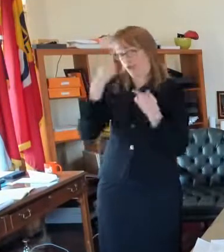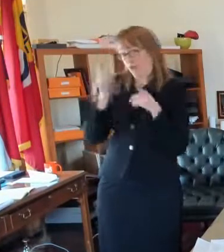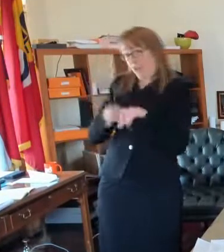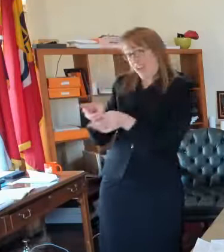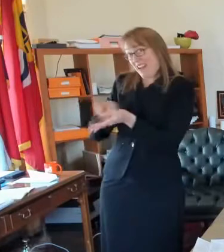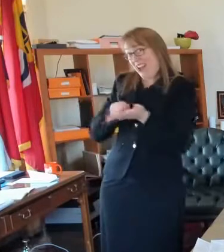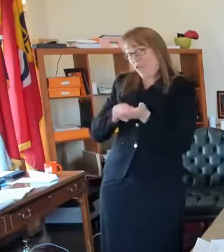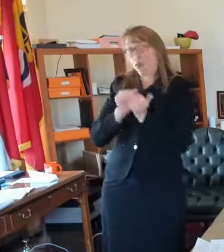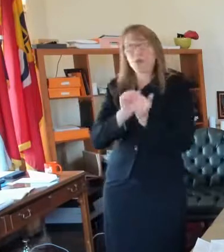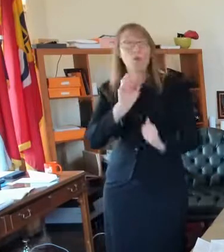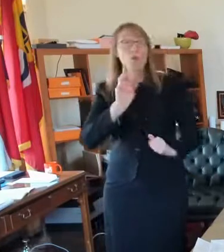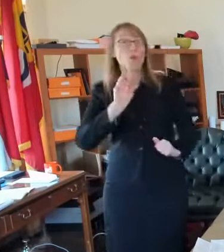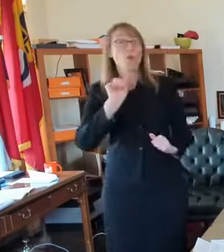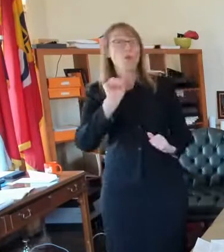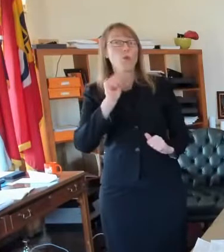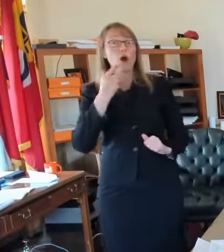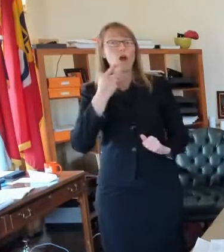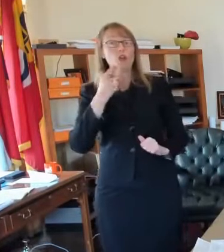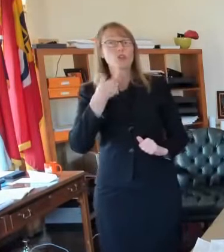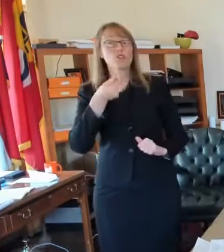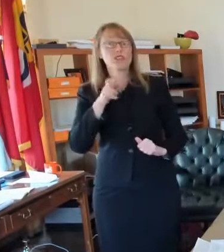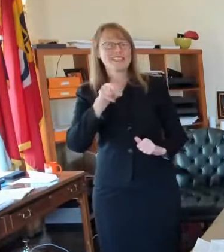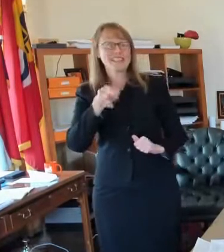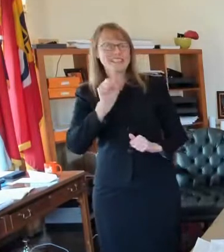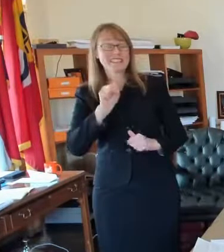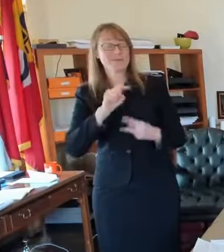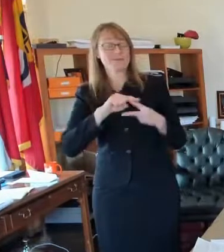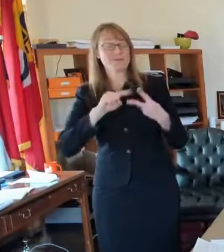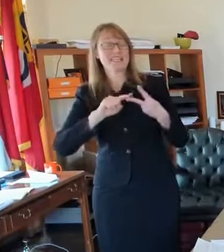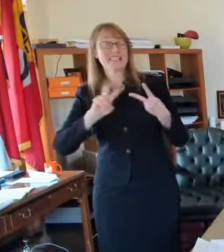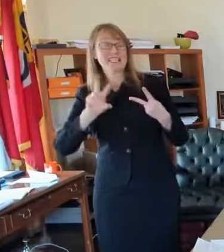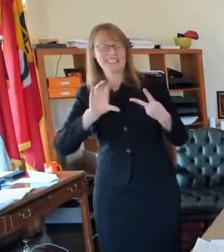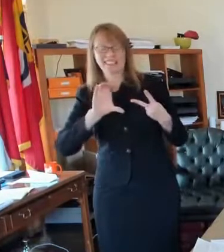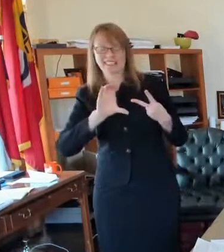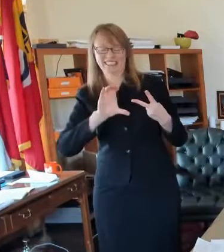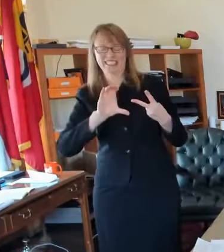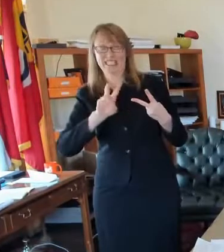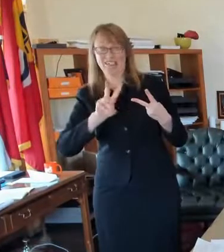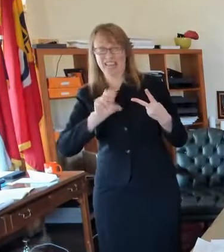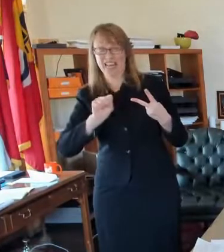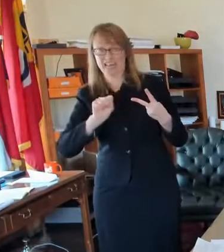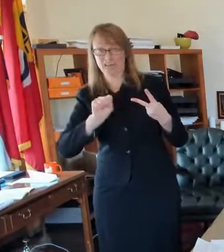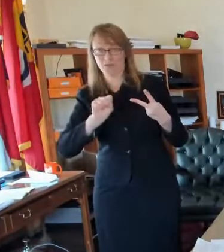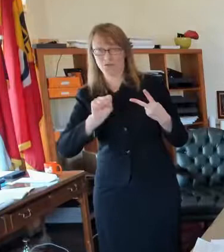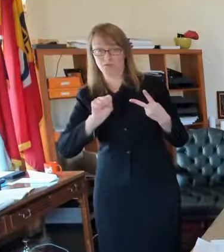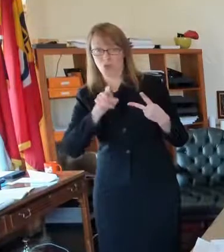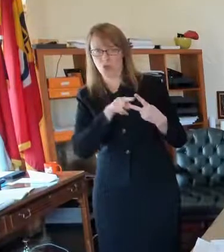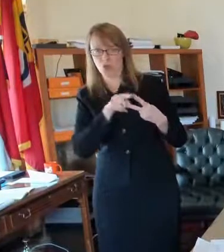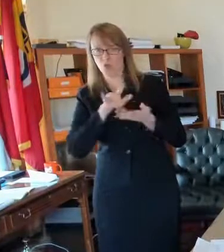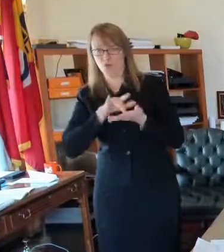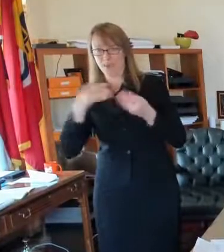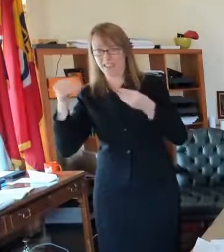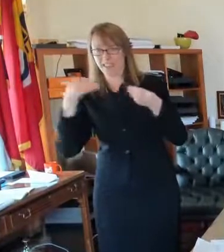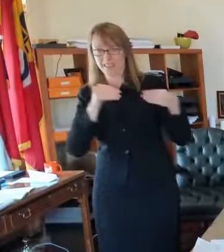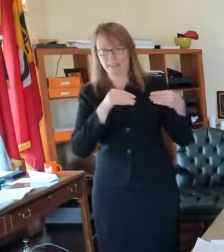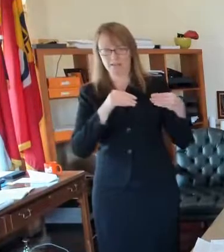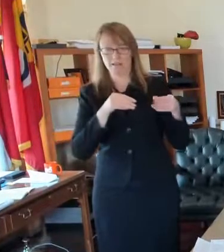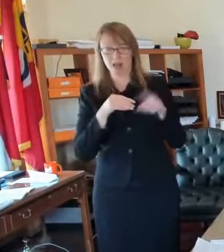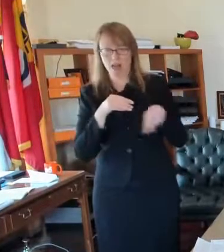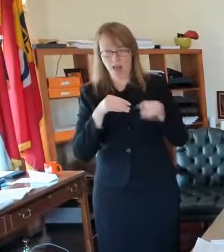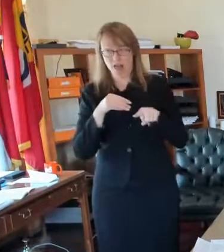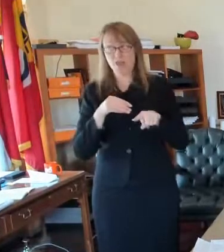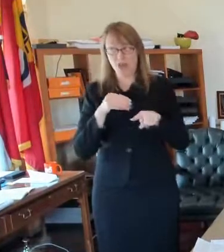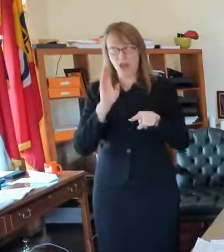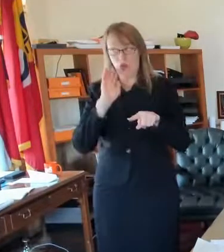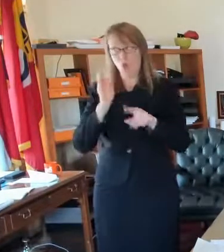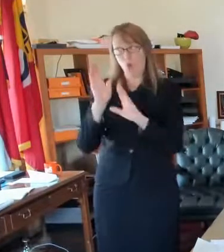news. In order to get both their employees and their residents vaccinated. Likely to be the